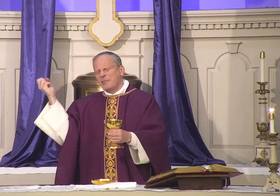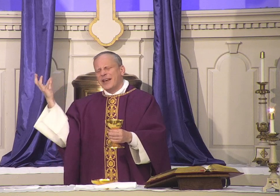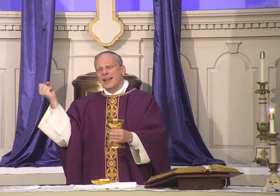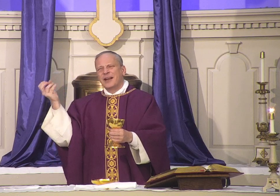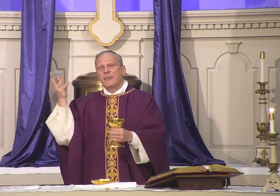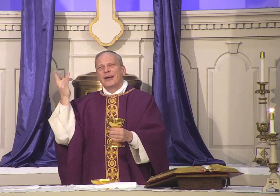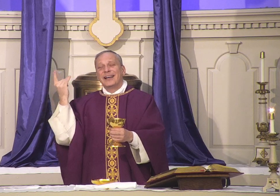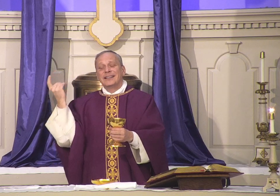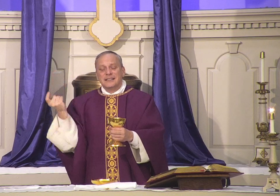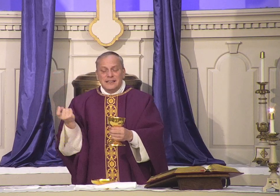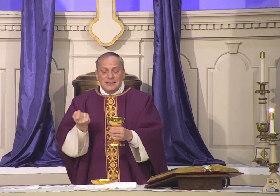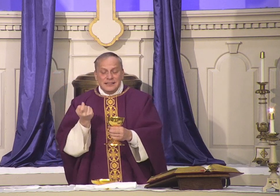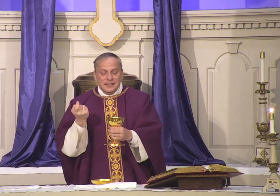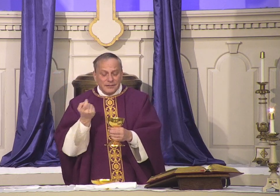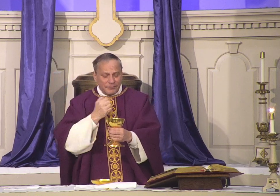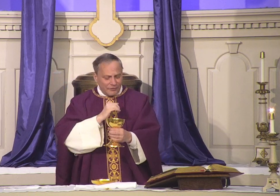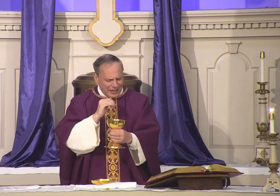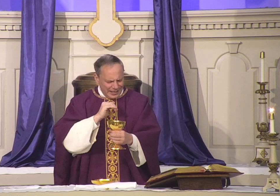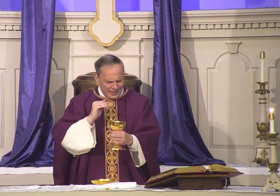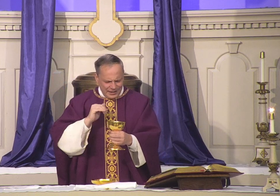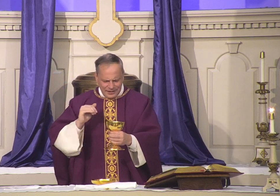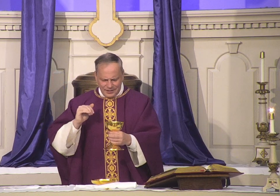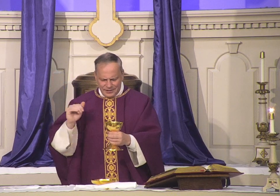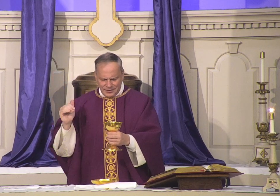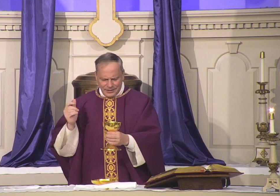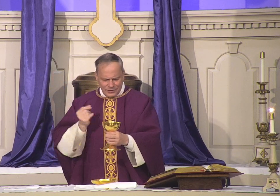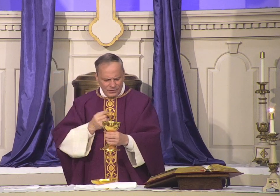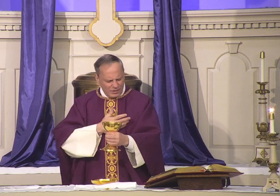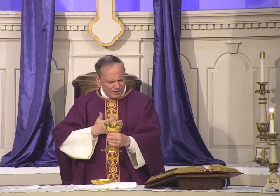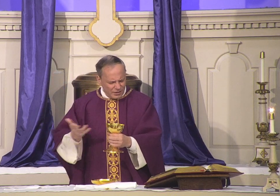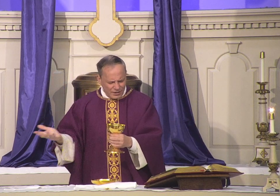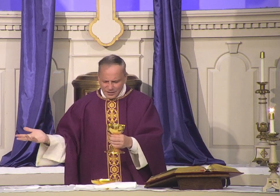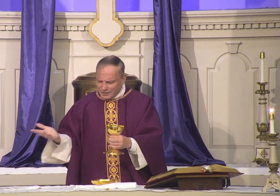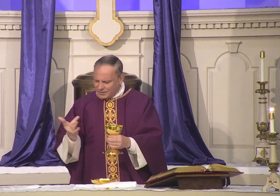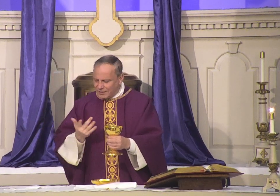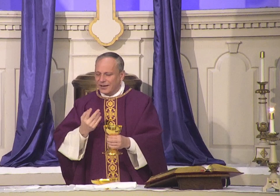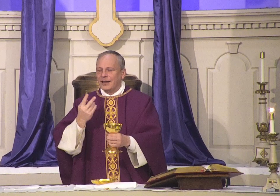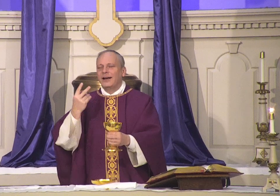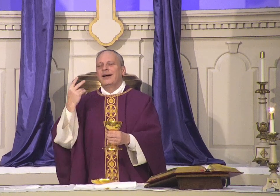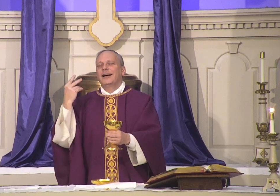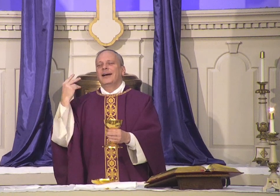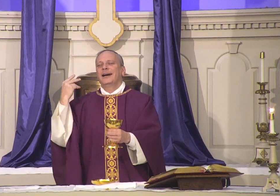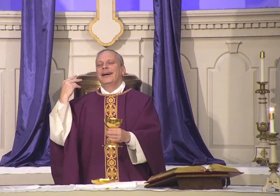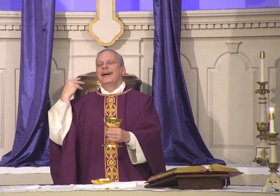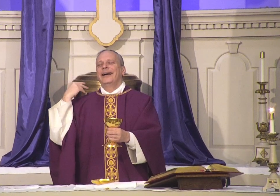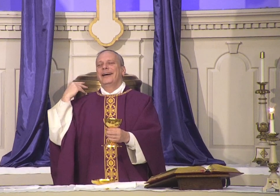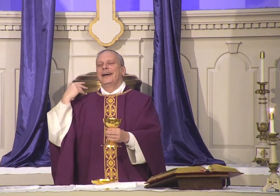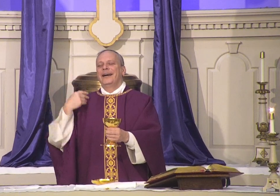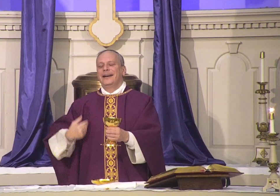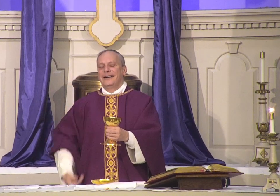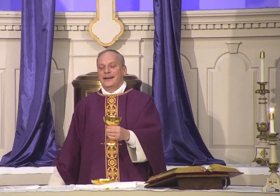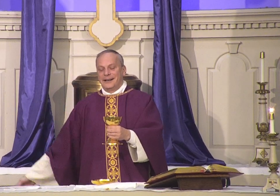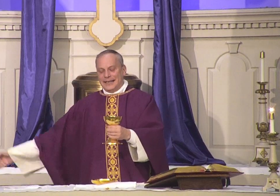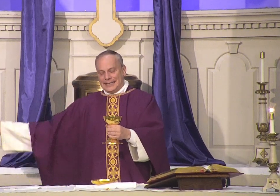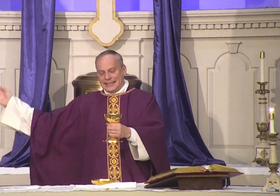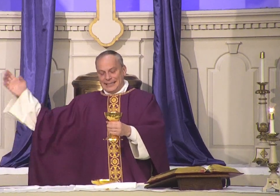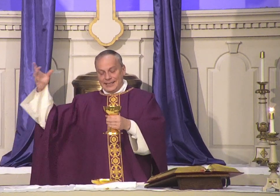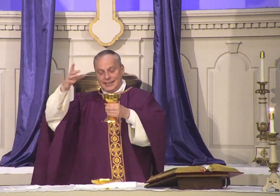many for the forgiveness of sins. Do this in memory of